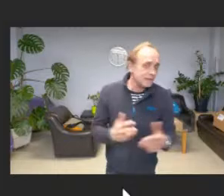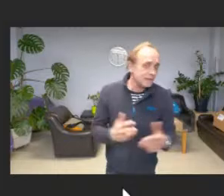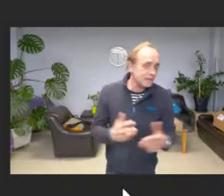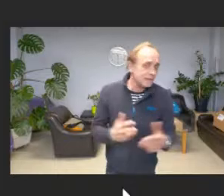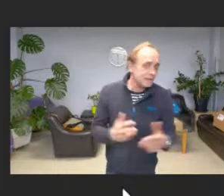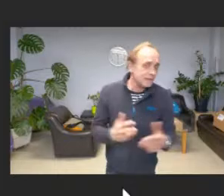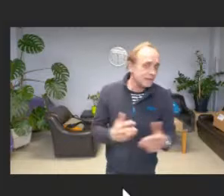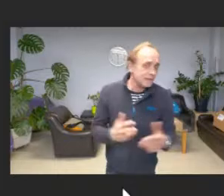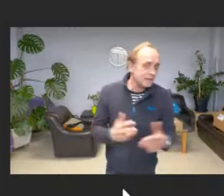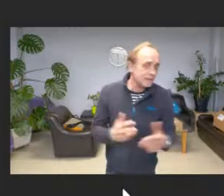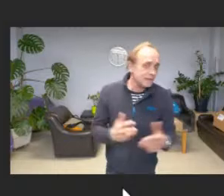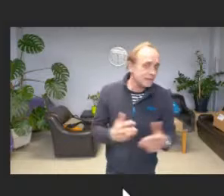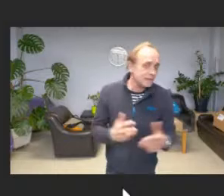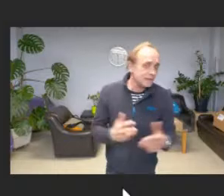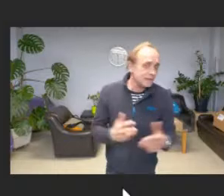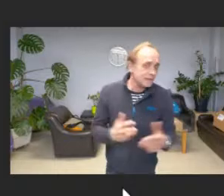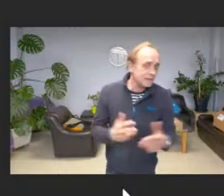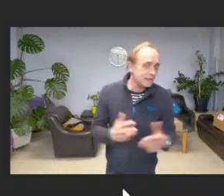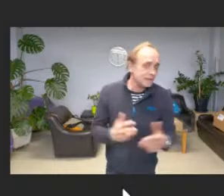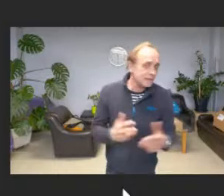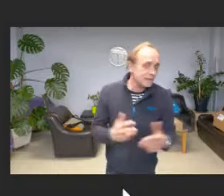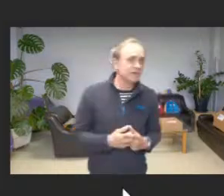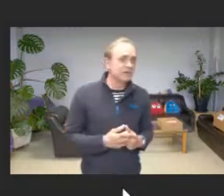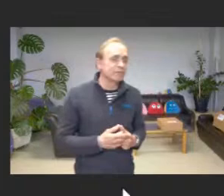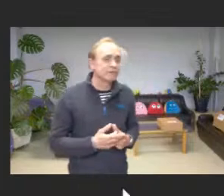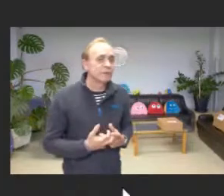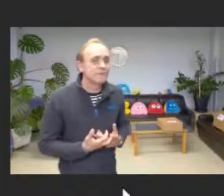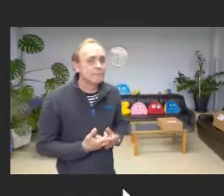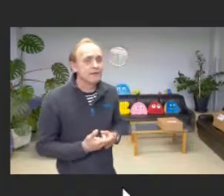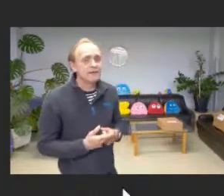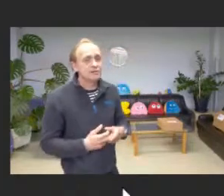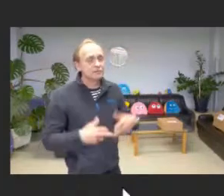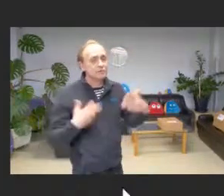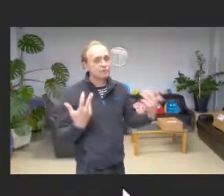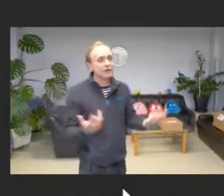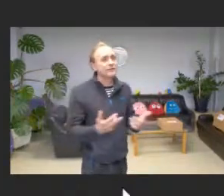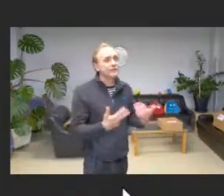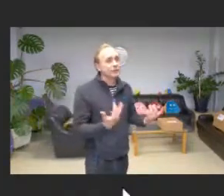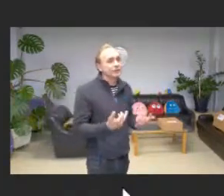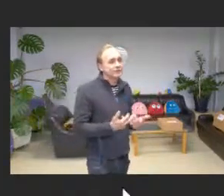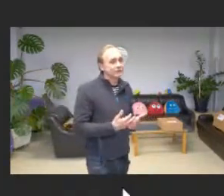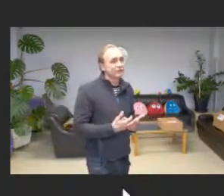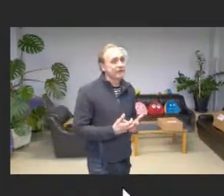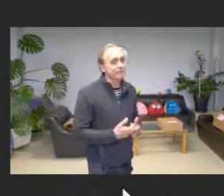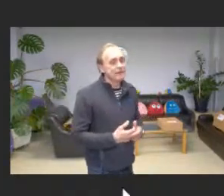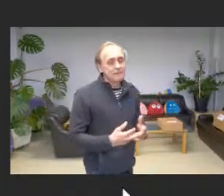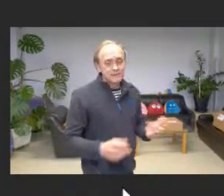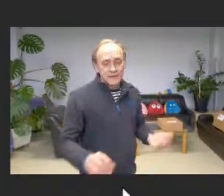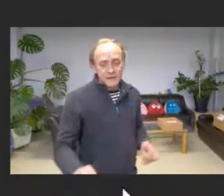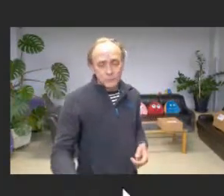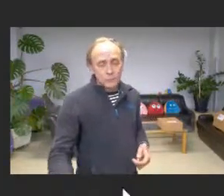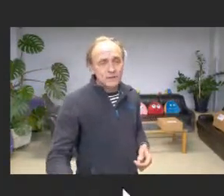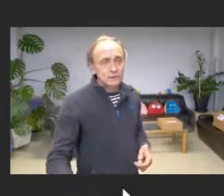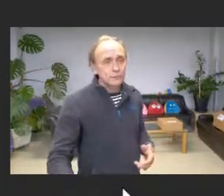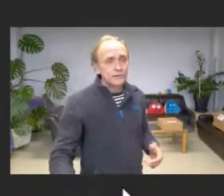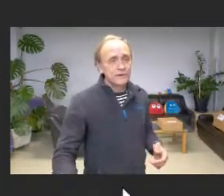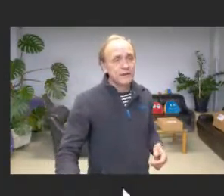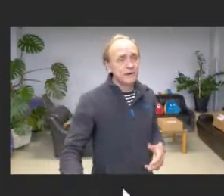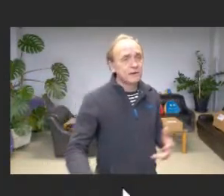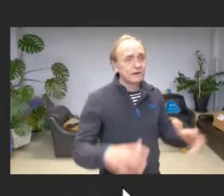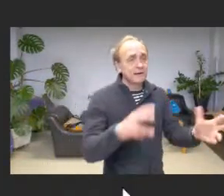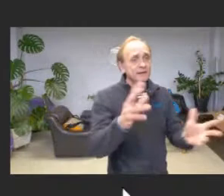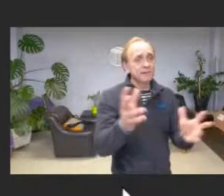every Teams client application is a JavaScript application which runs in the context of Teams. And we are